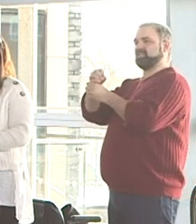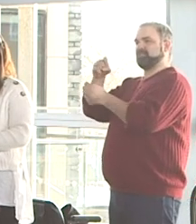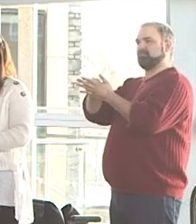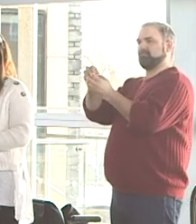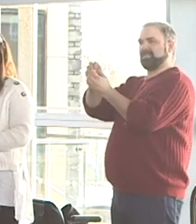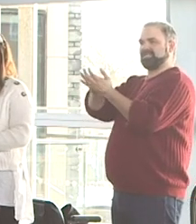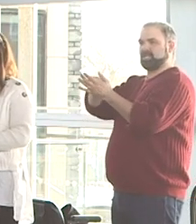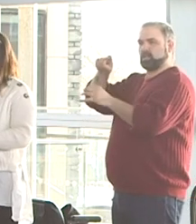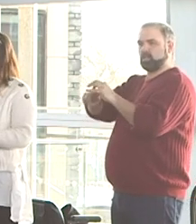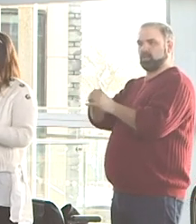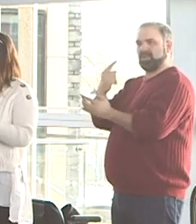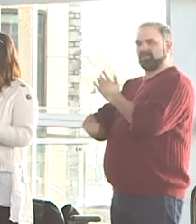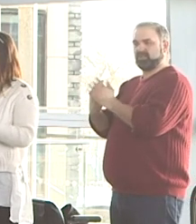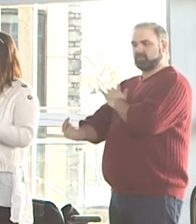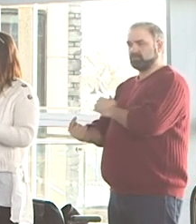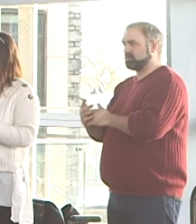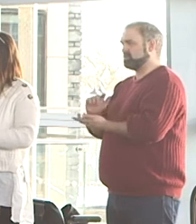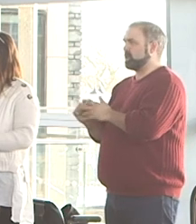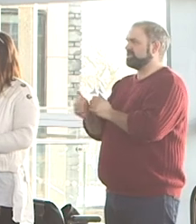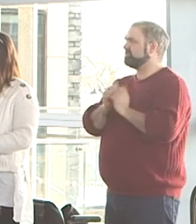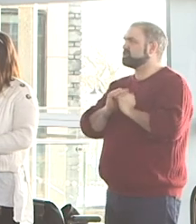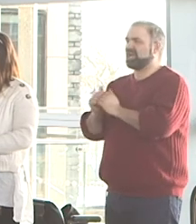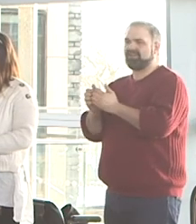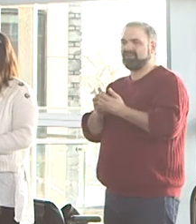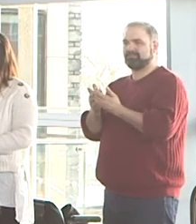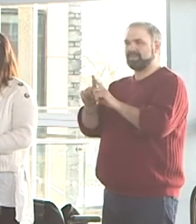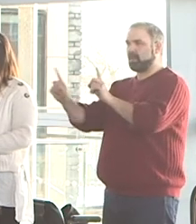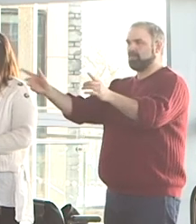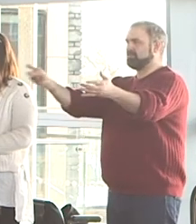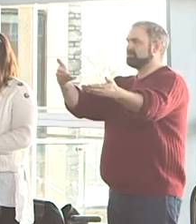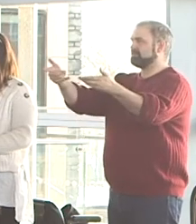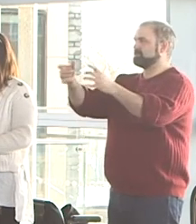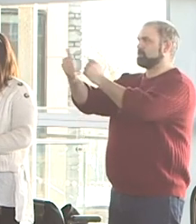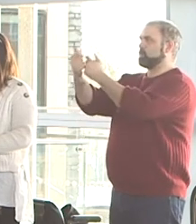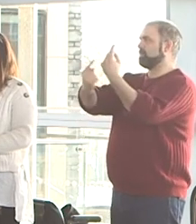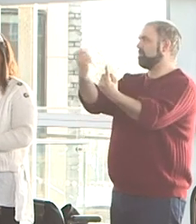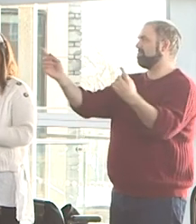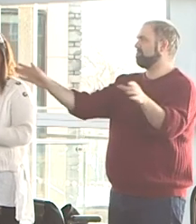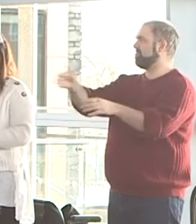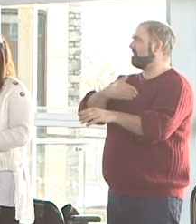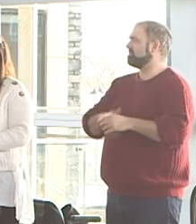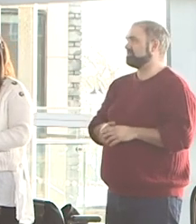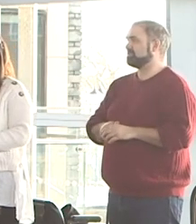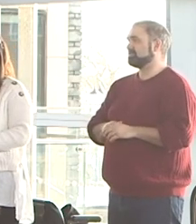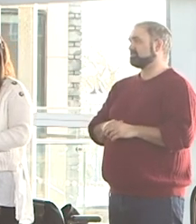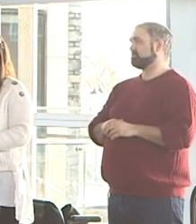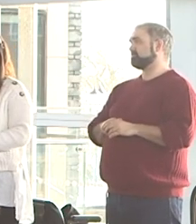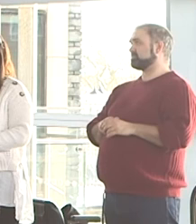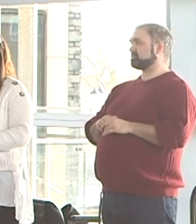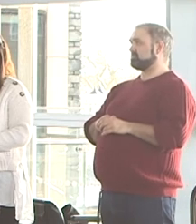individuals. And we kind of share people. So we are also